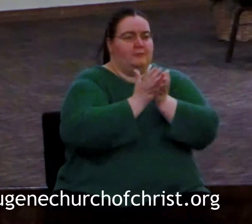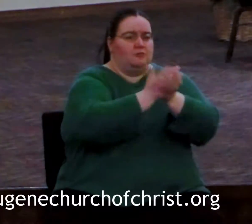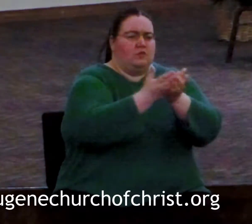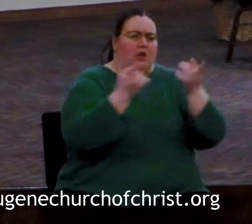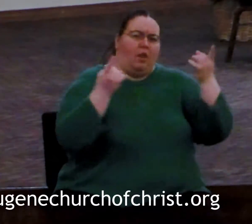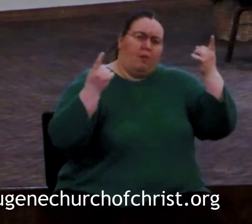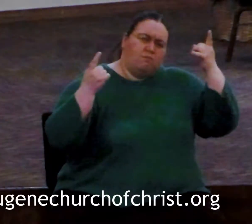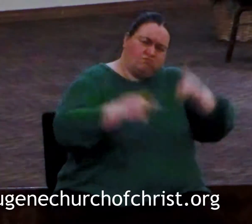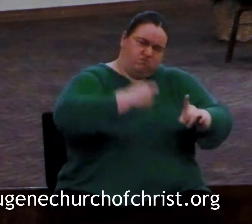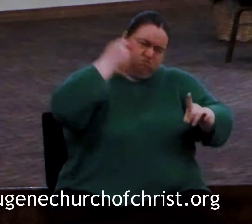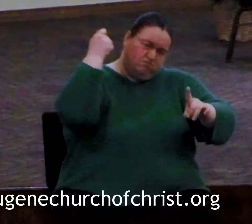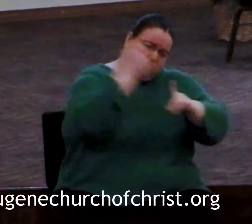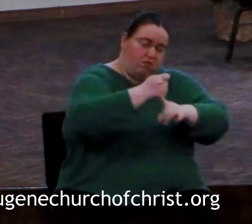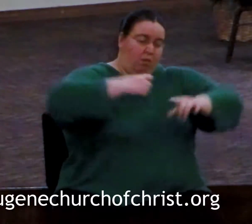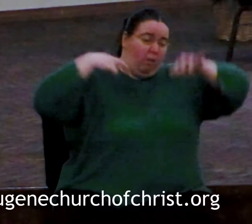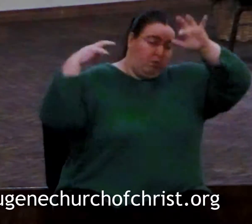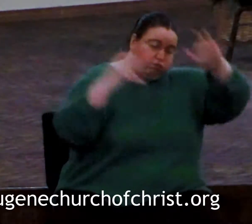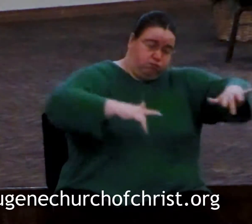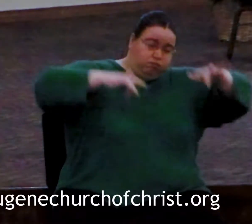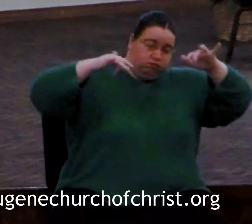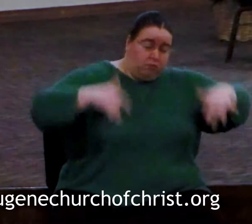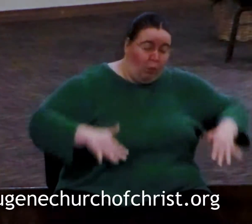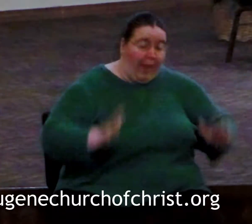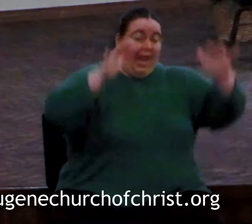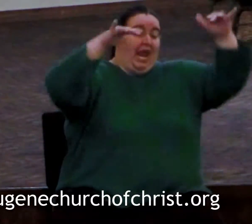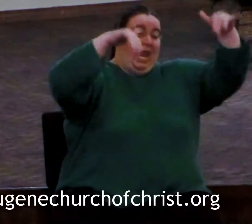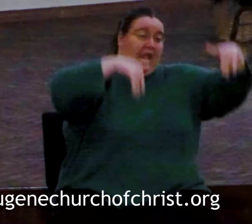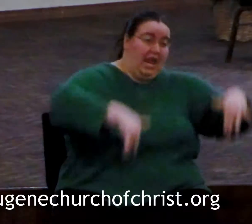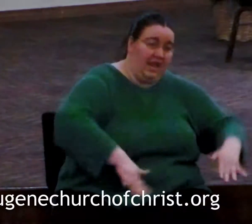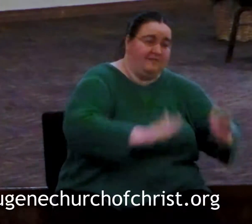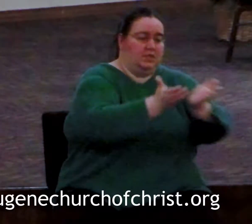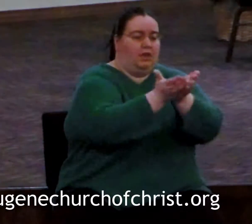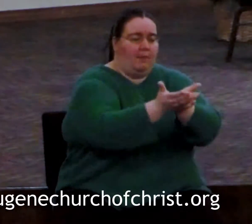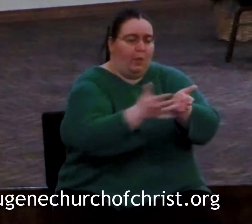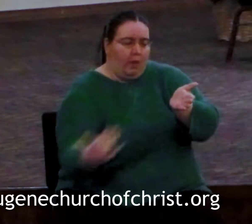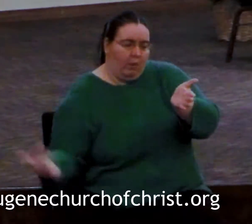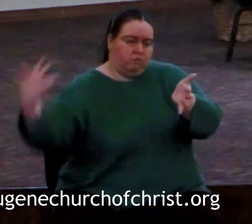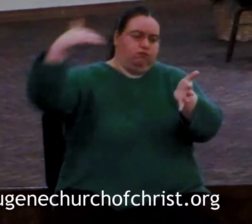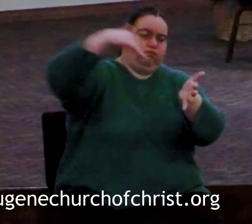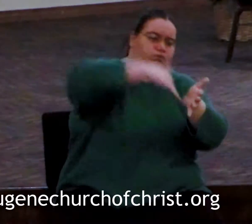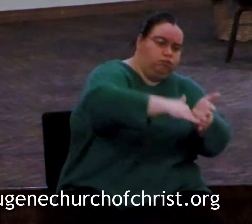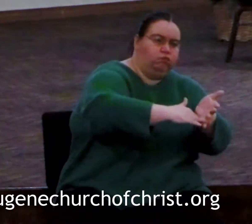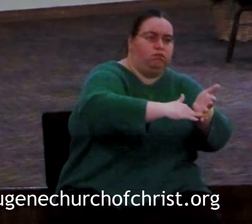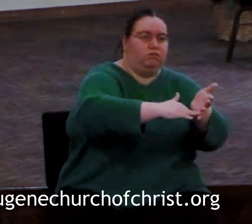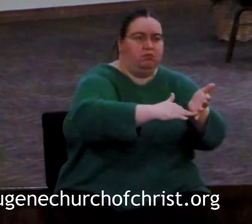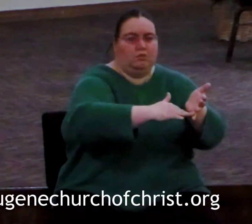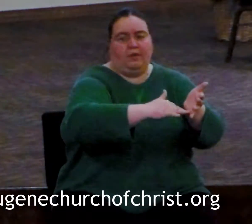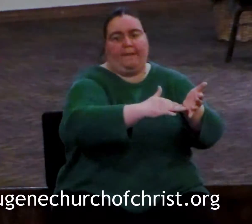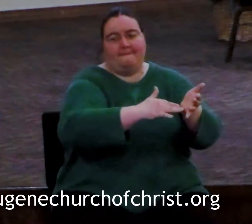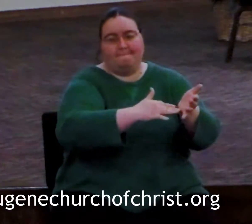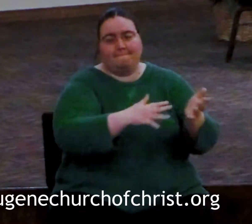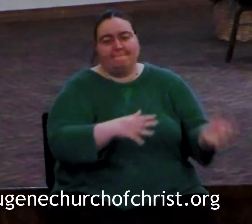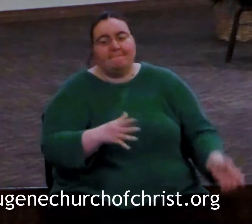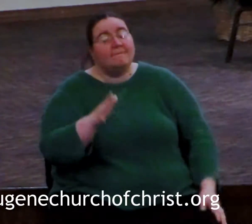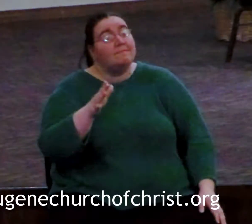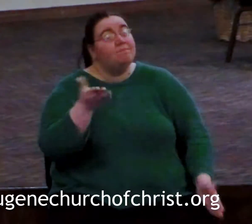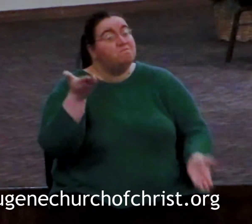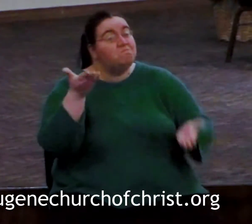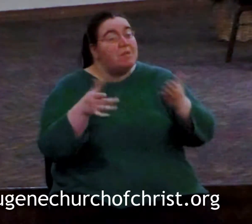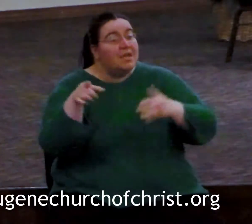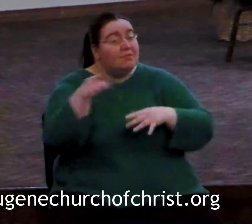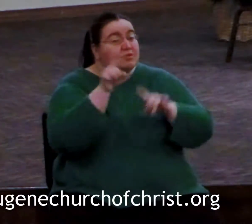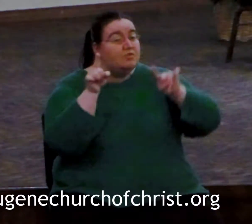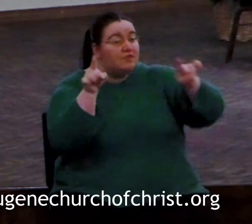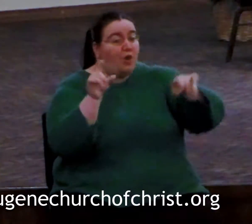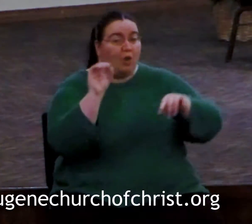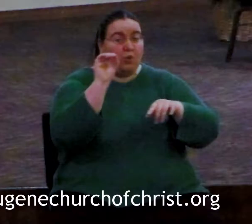a furious storm came up on the lake so that the waves swept over the boat. Now, if you've ever been over to the Oregon